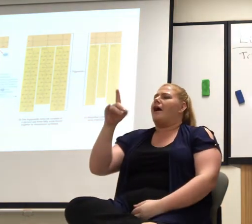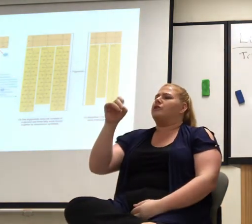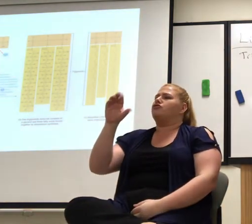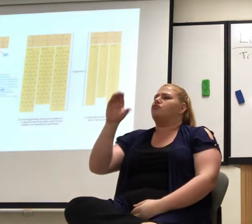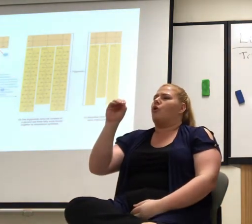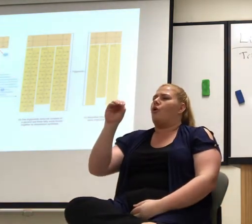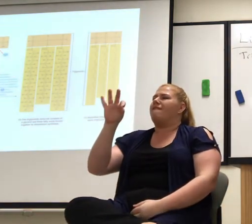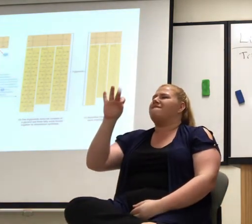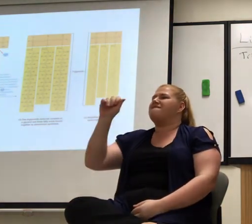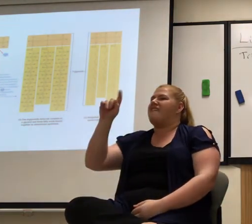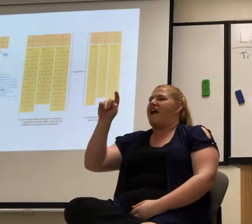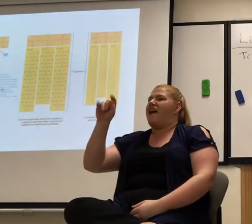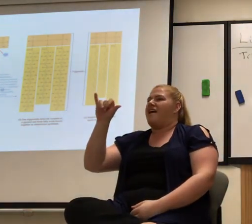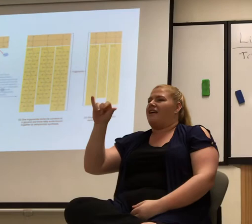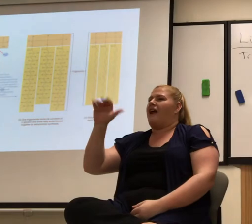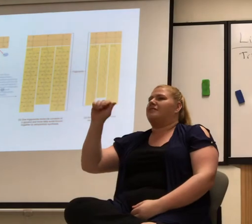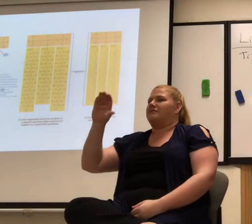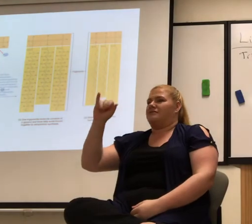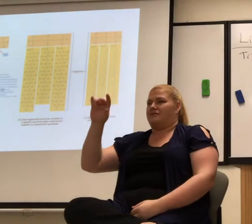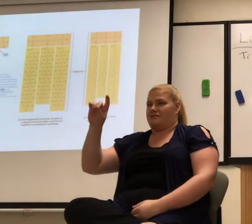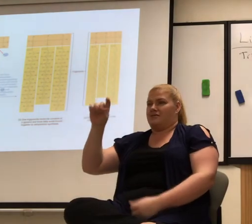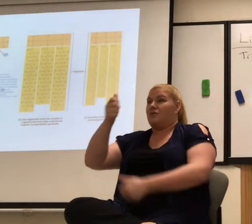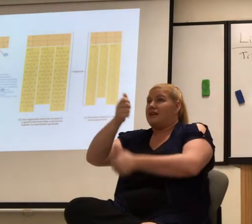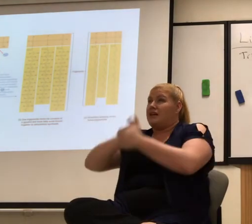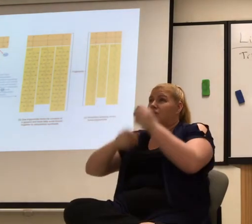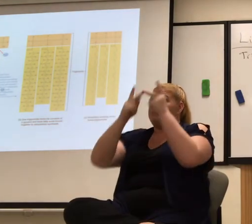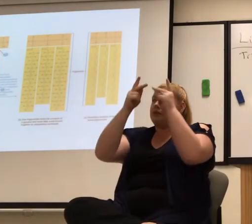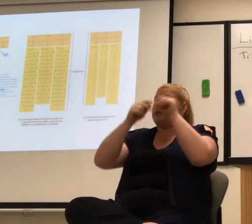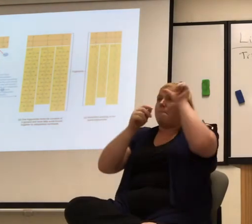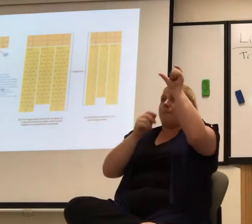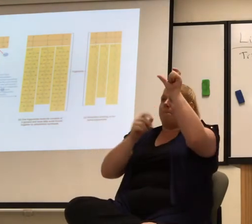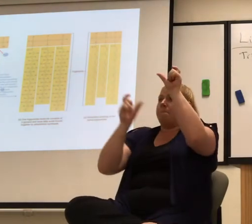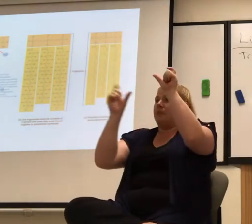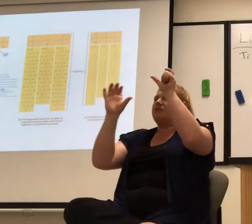At each carbon position,